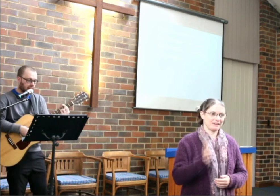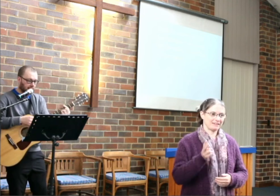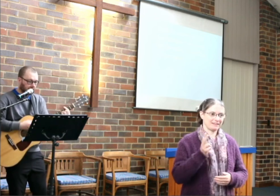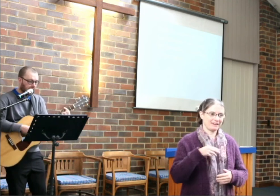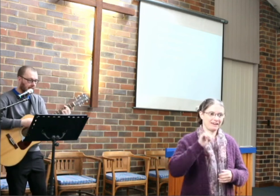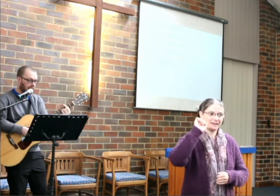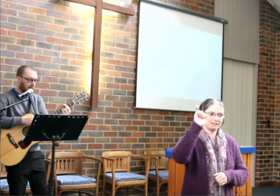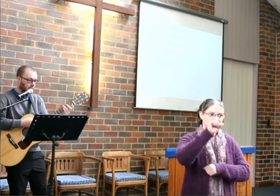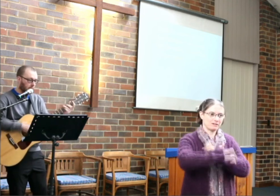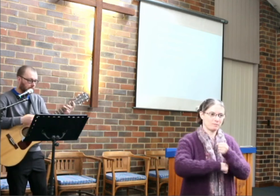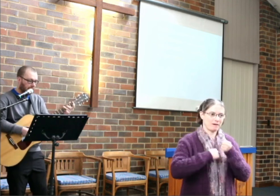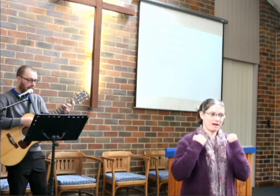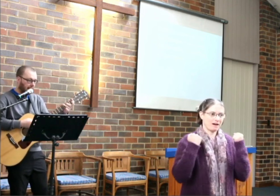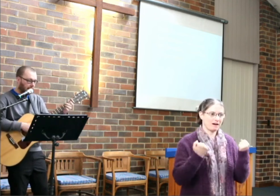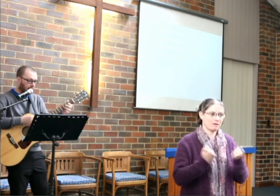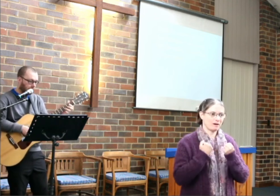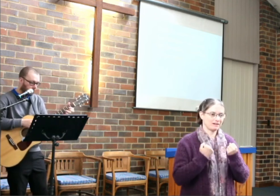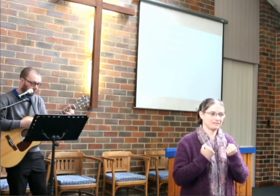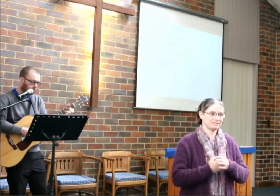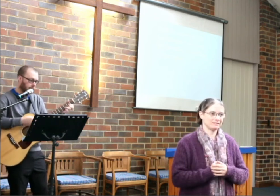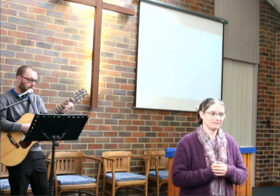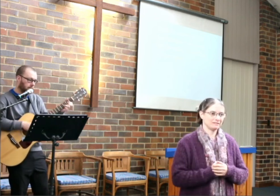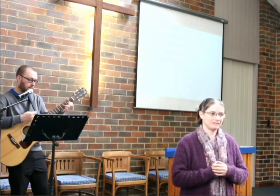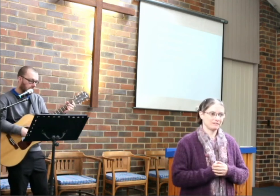trusting again in your power,